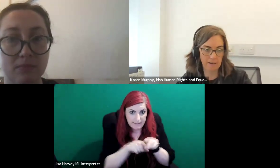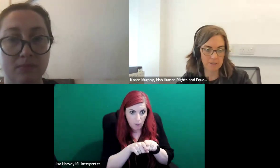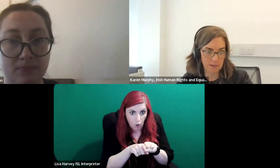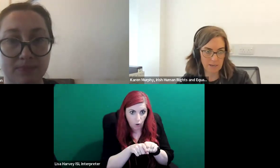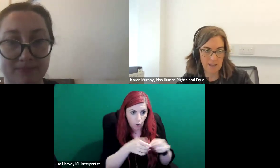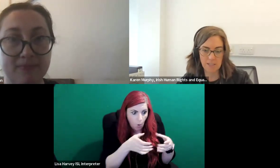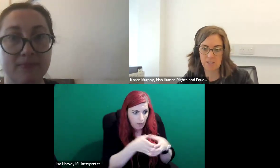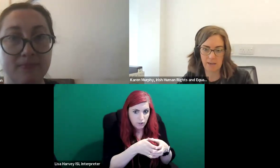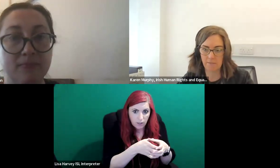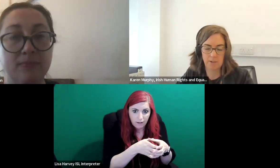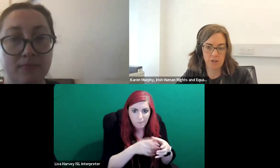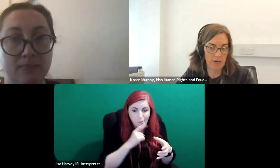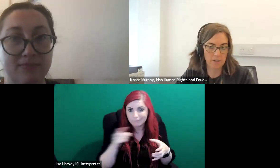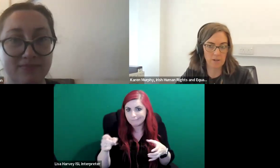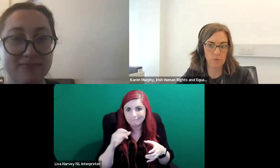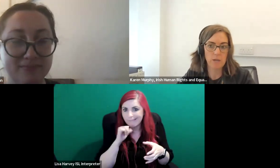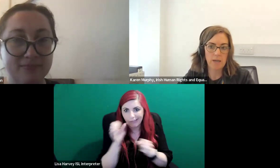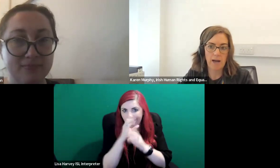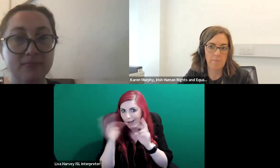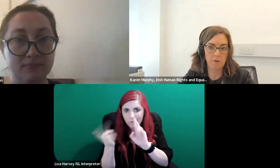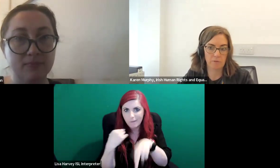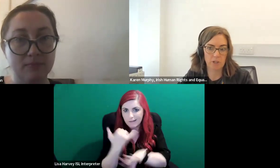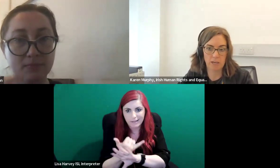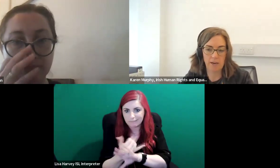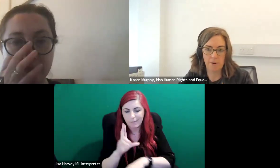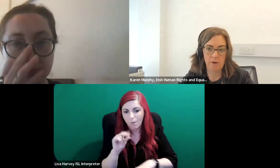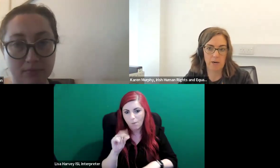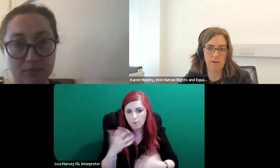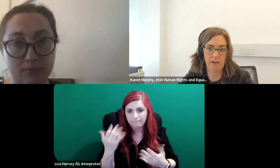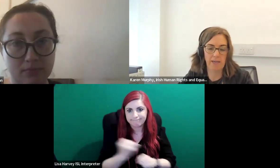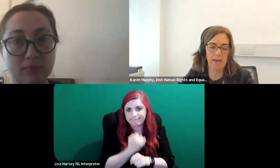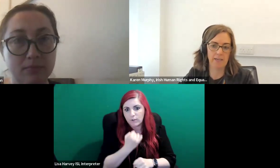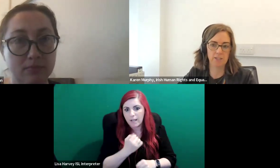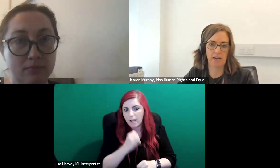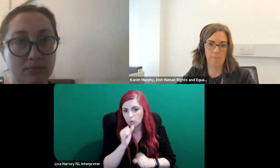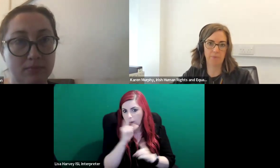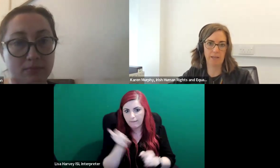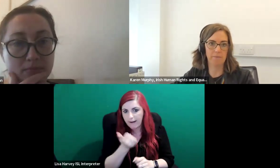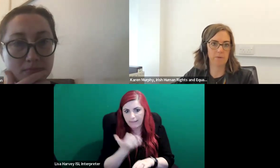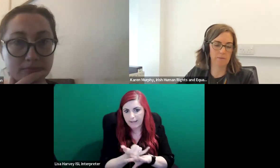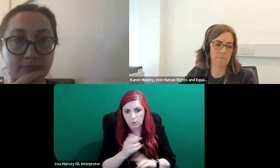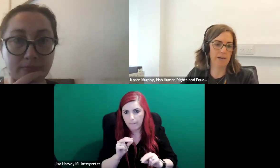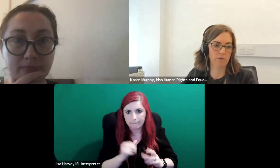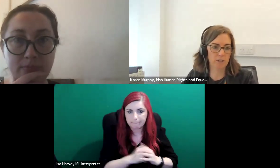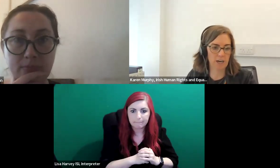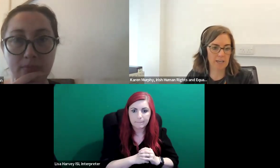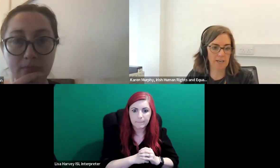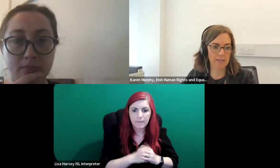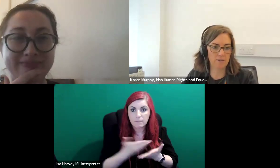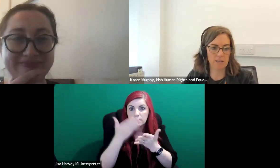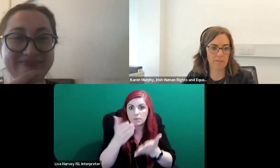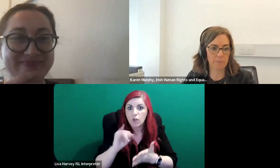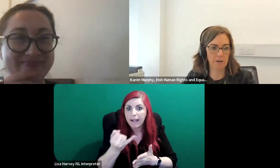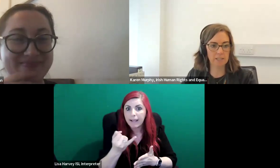got a clear response on that I can share. So unfortunately, I'm not aware of any, and yeah, I'll hand over to